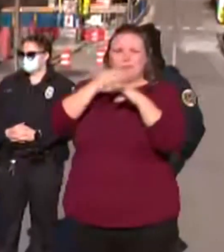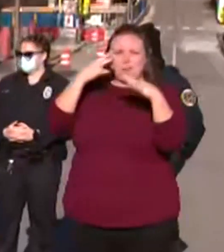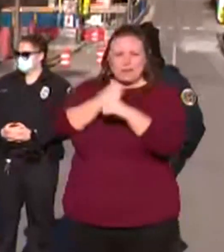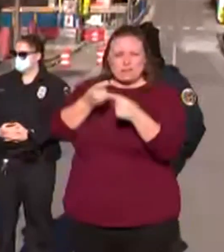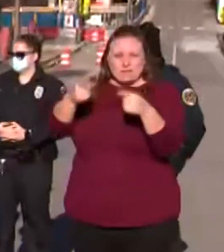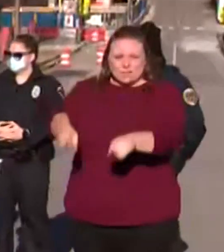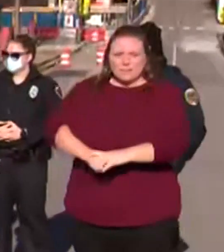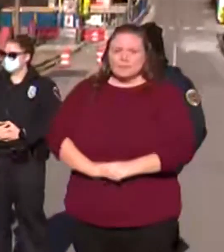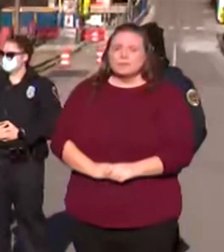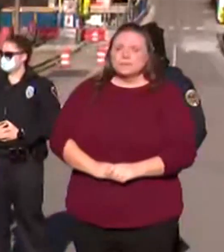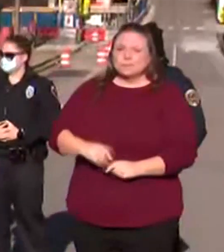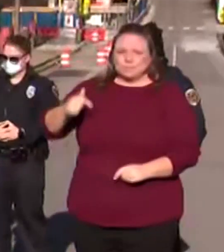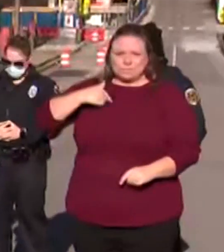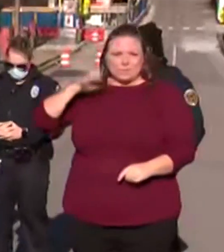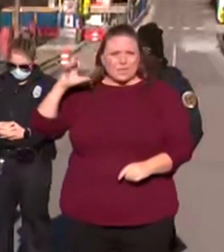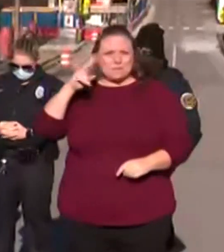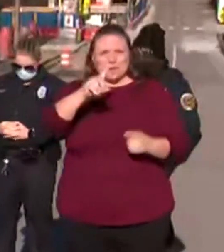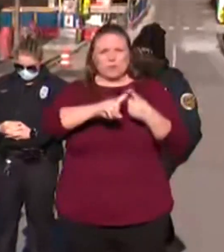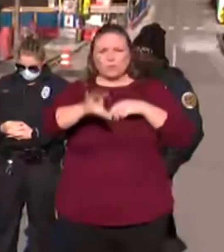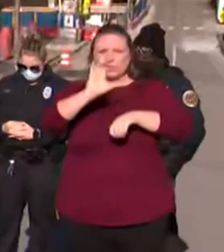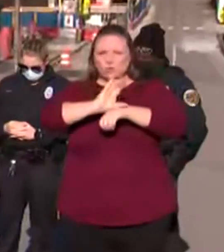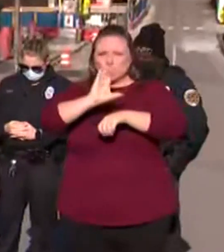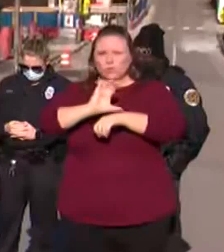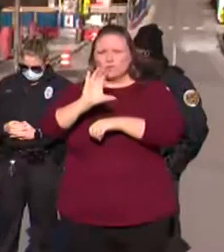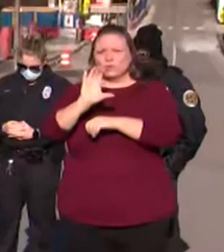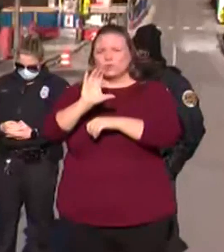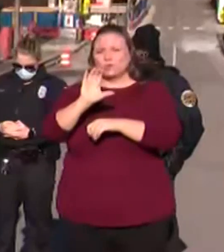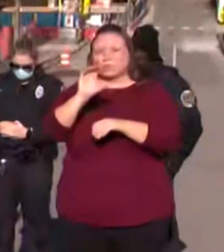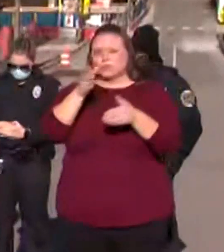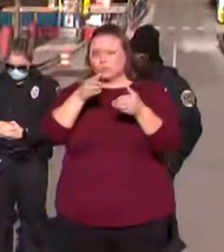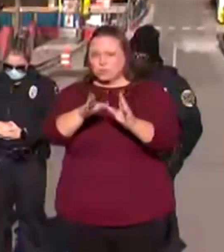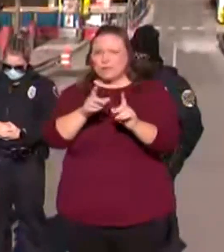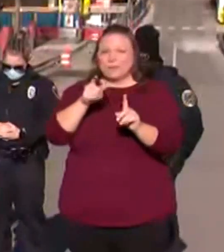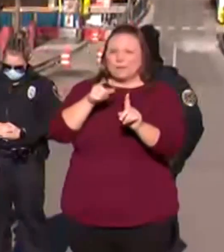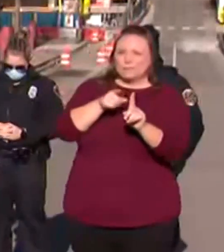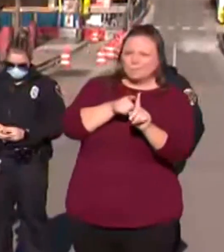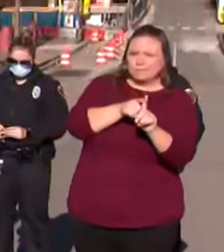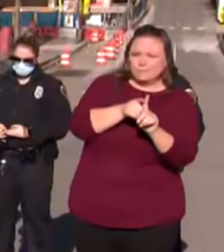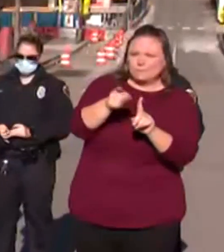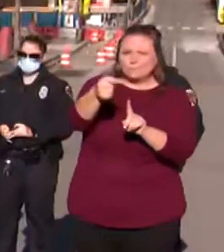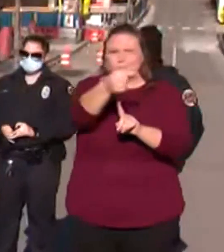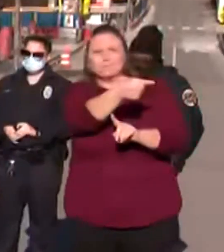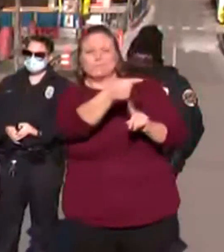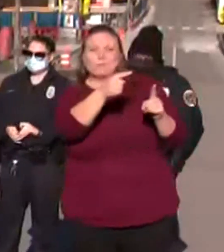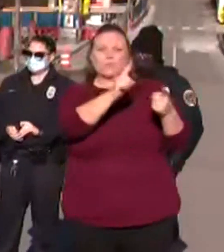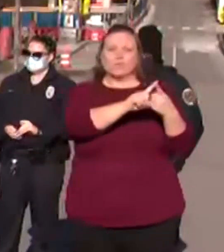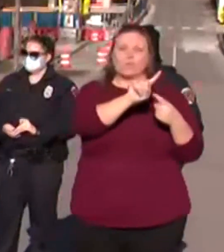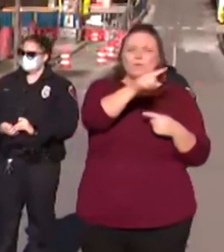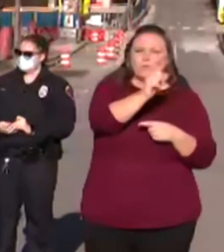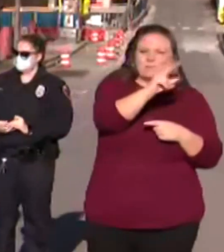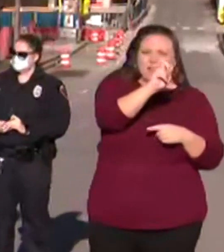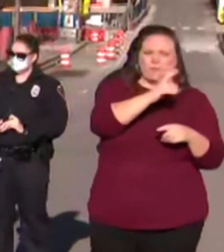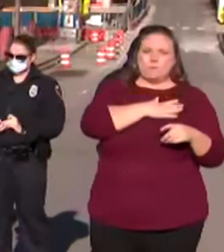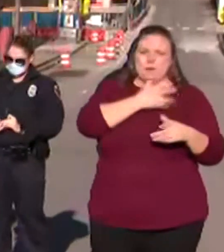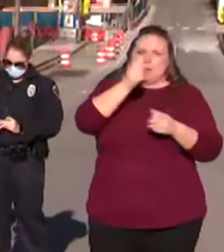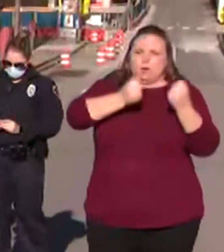At that point, I made it back up to Church Street. I rounded the corner to head towards First Avenue, where my car was